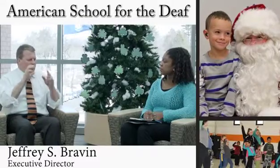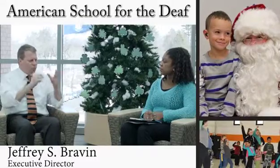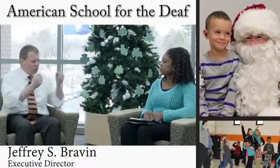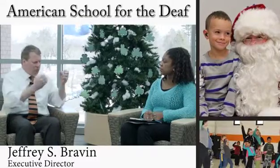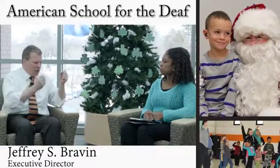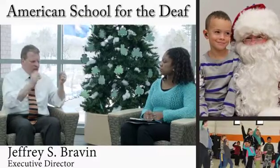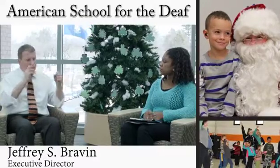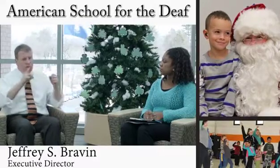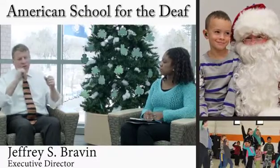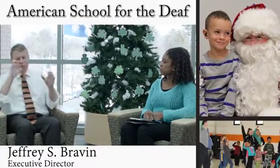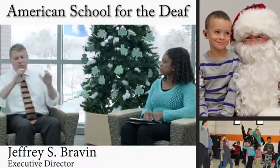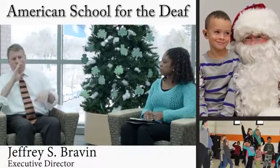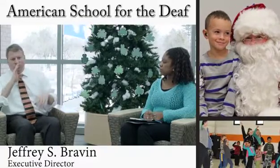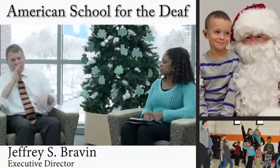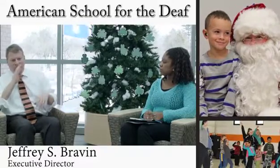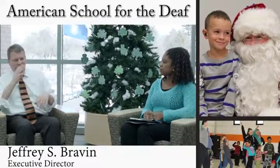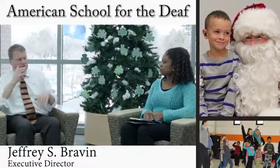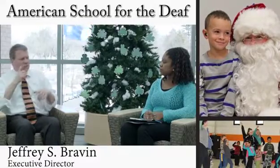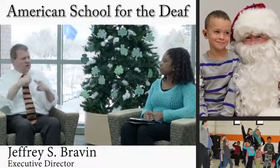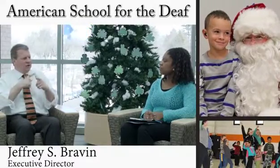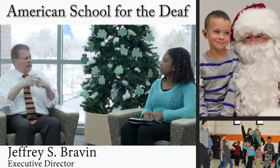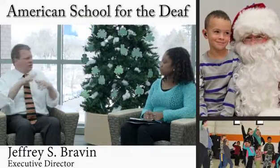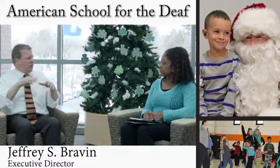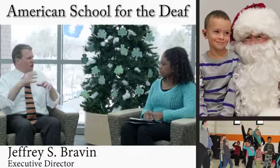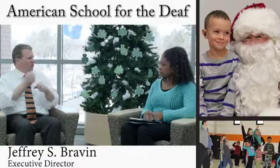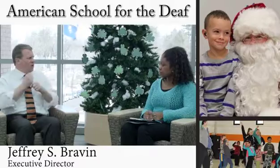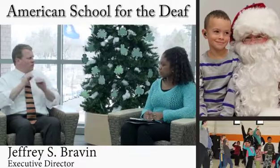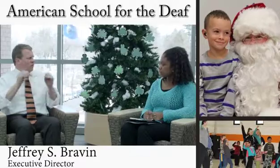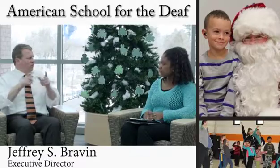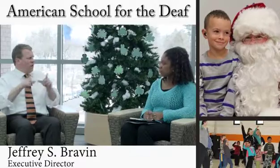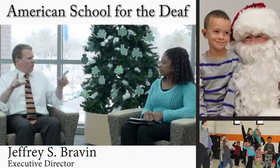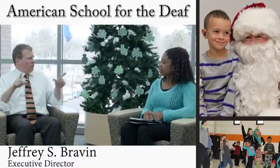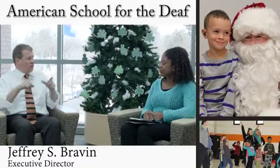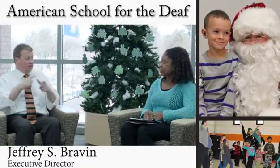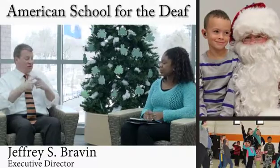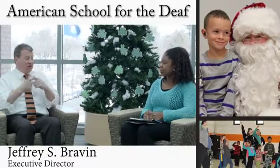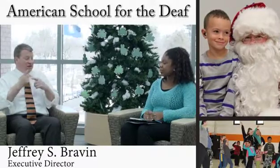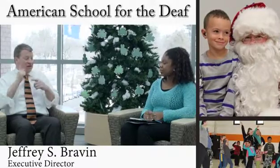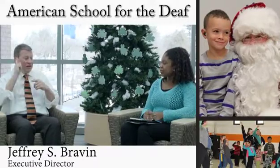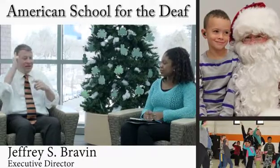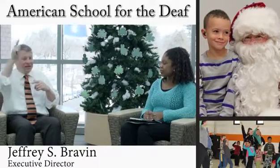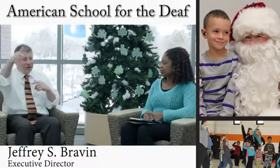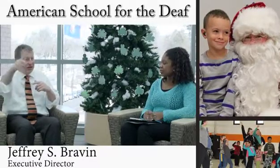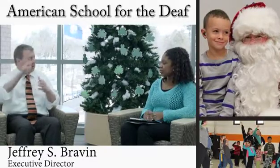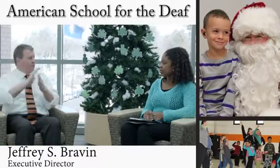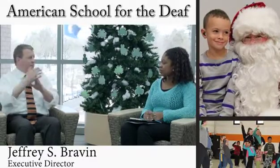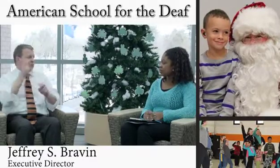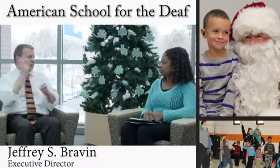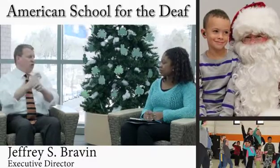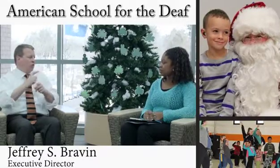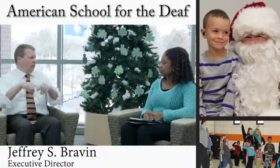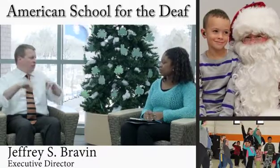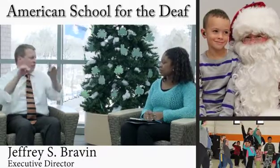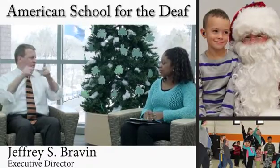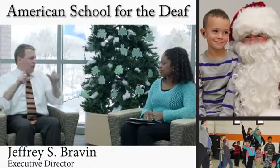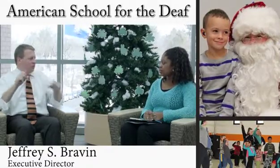people don't sign or don't speak, and the child really acquires no language. Then later in their life, it's much